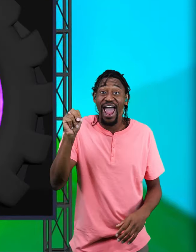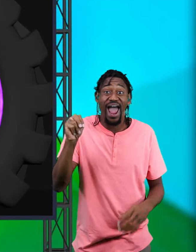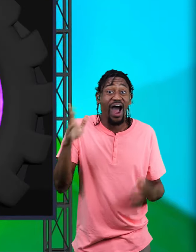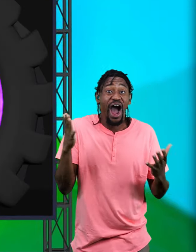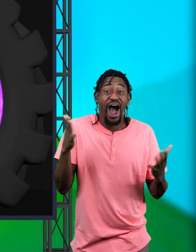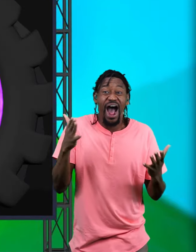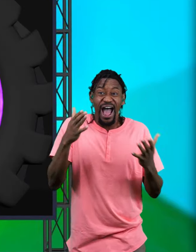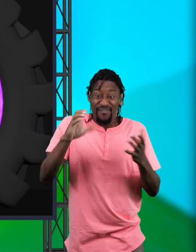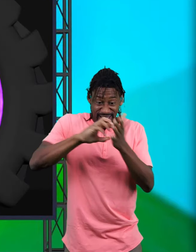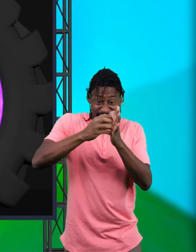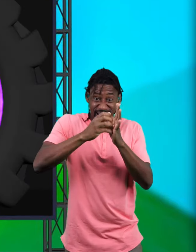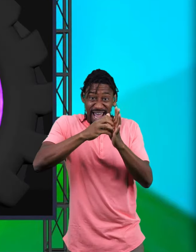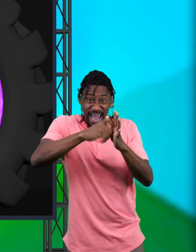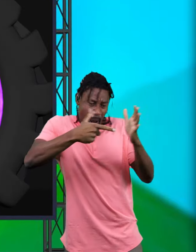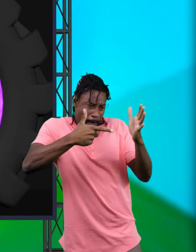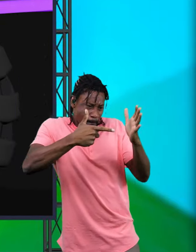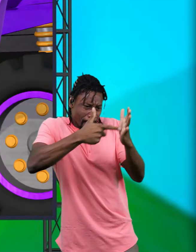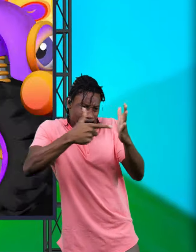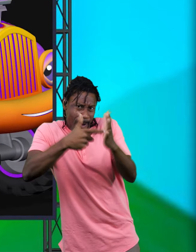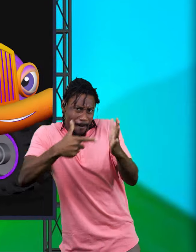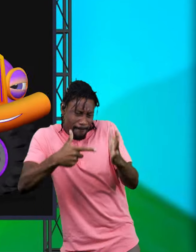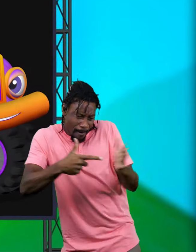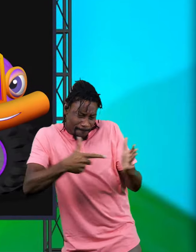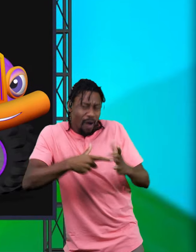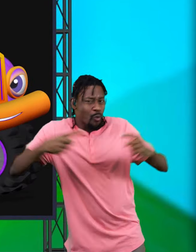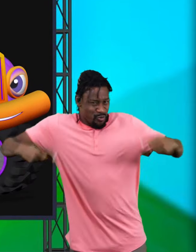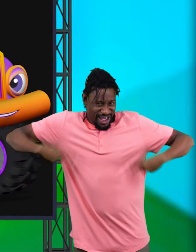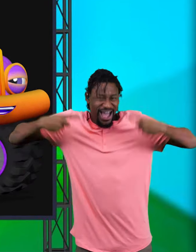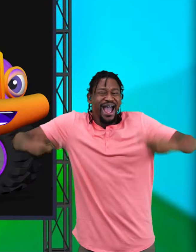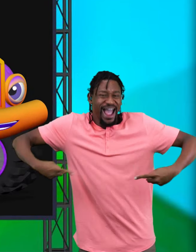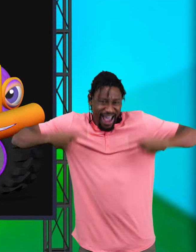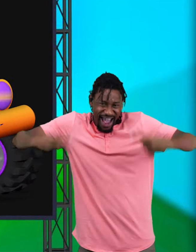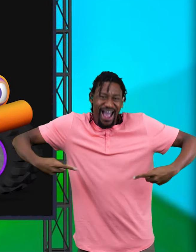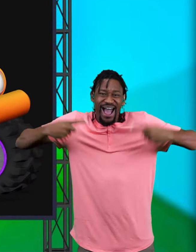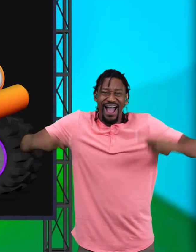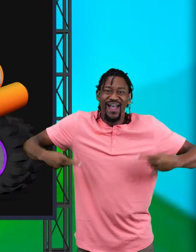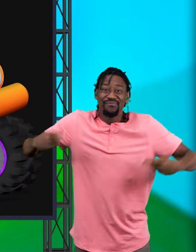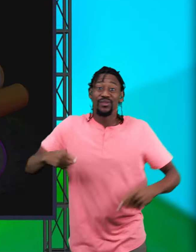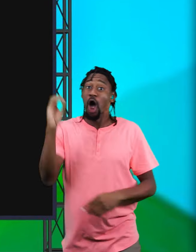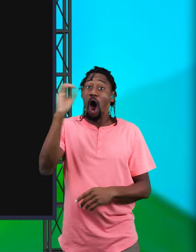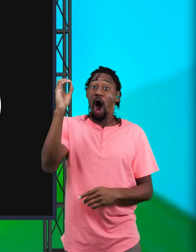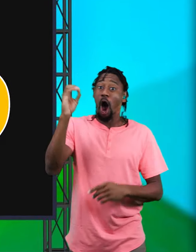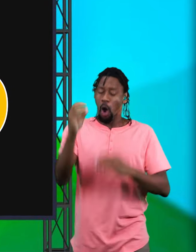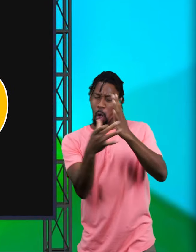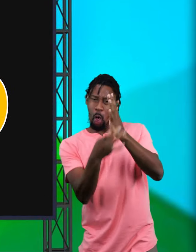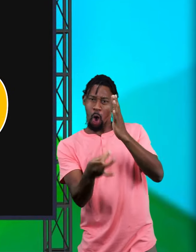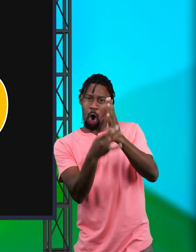Woo-hoo! N is for nuts. They hold tires on tight. Yes! O is for